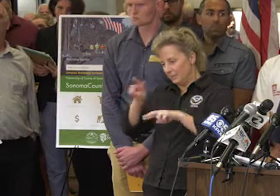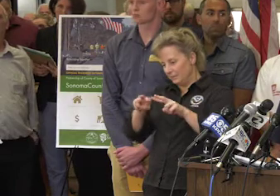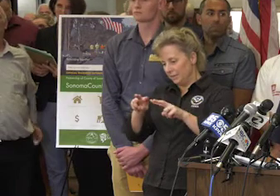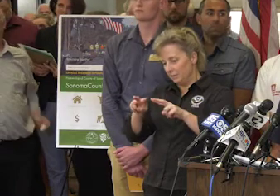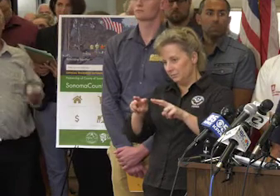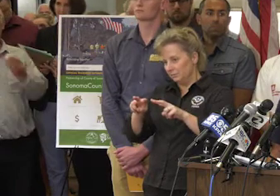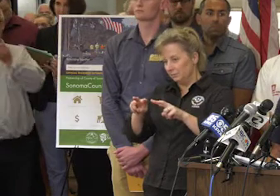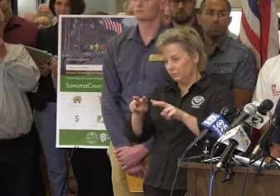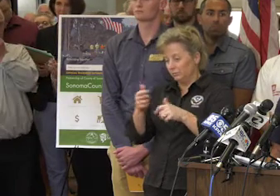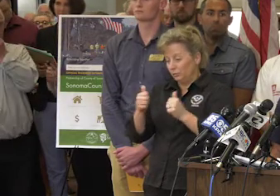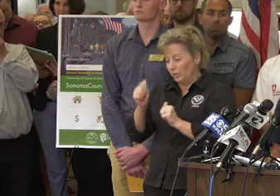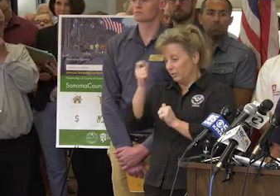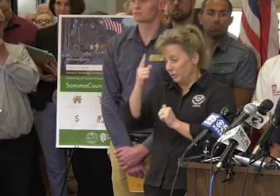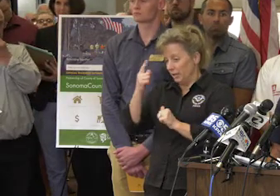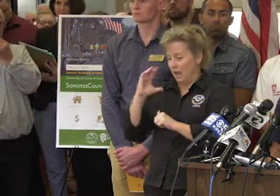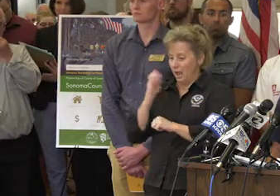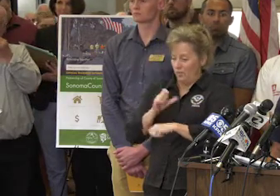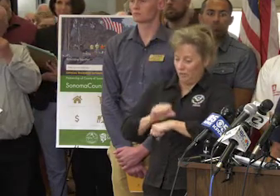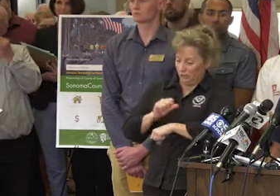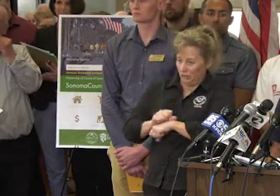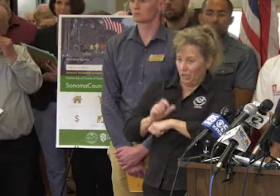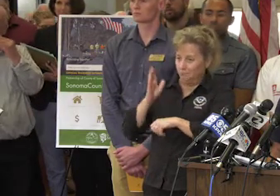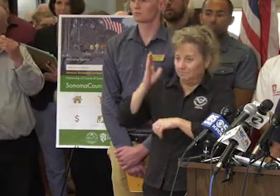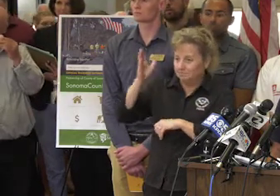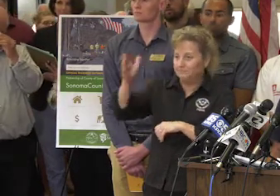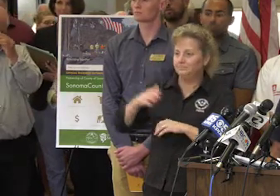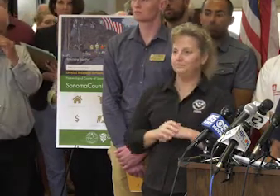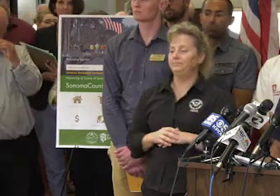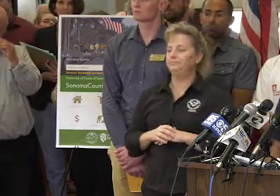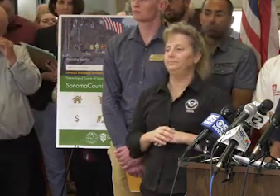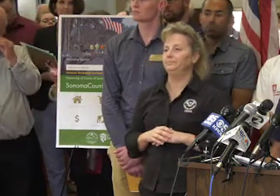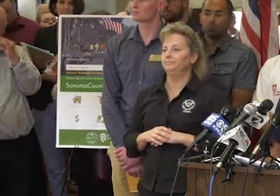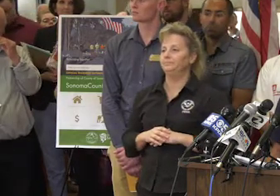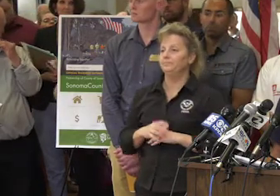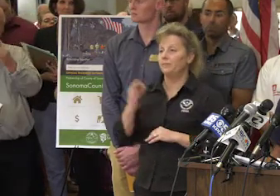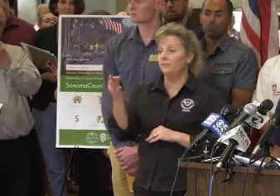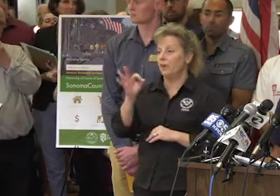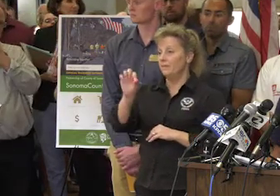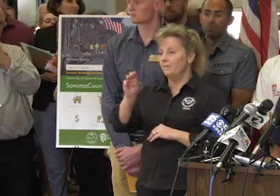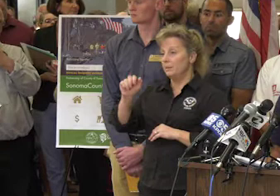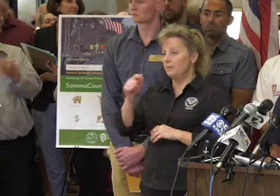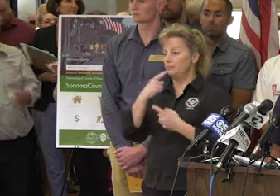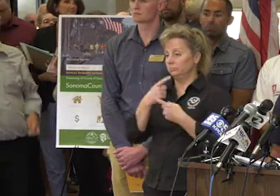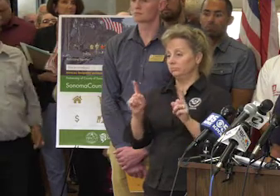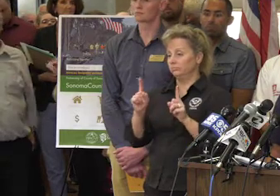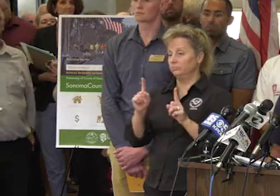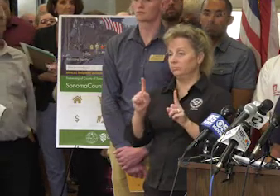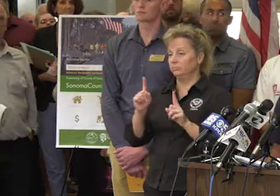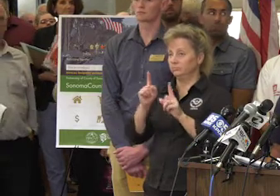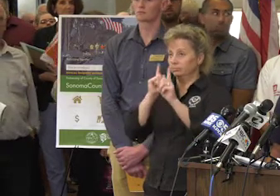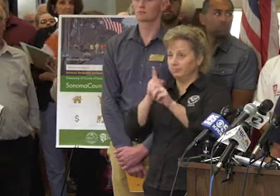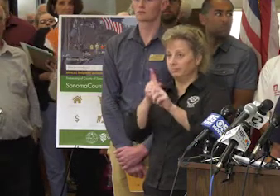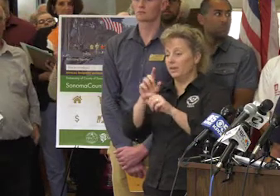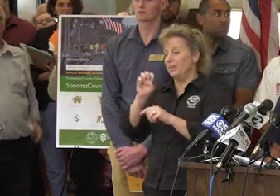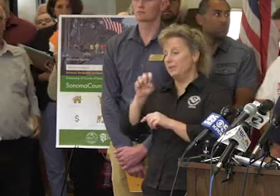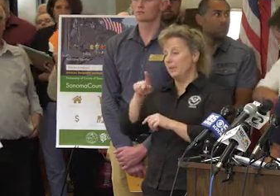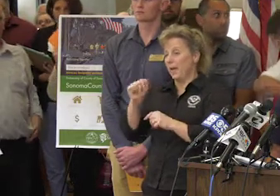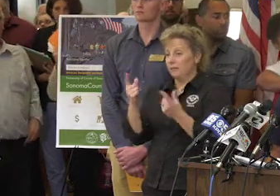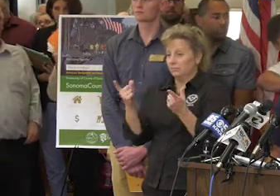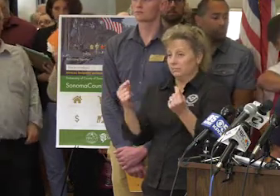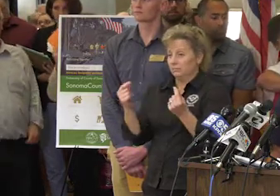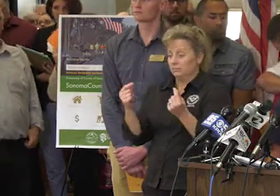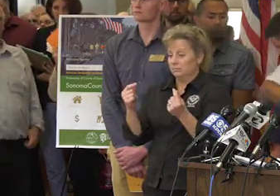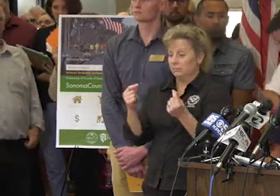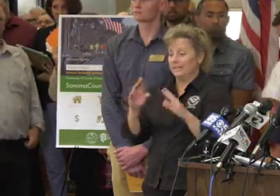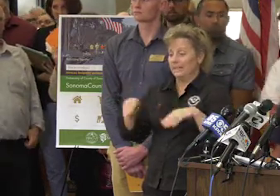our task is going to be here in the coming weeks. On Friday, FEMA issued a mission assignment to EPA authorizing